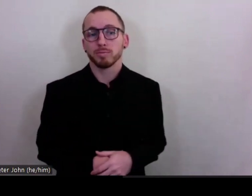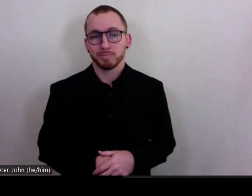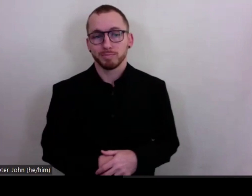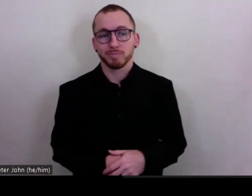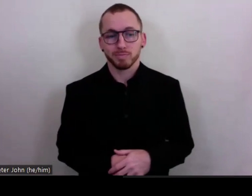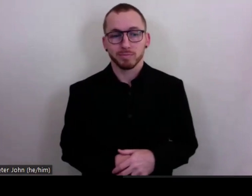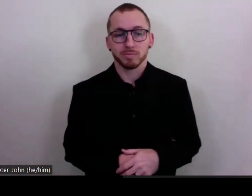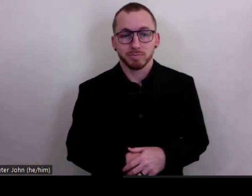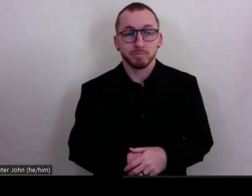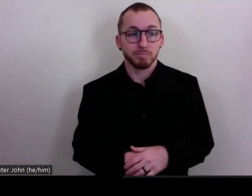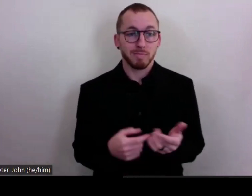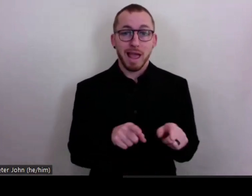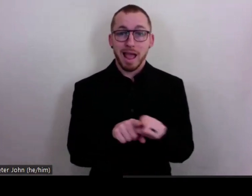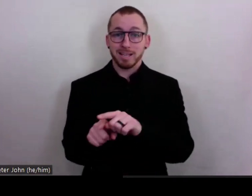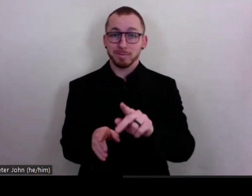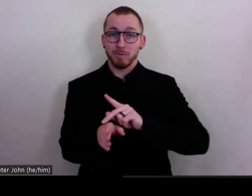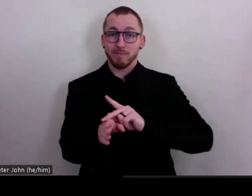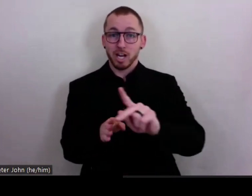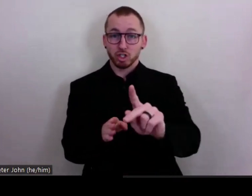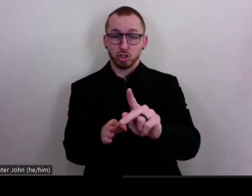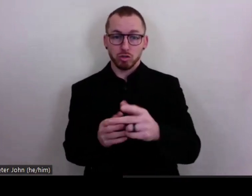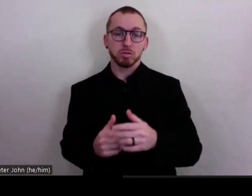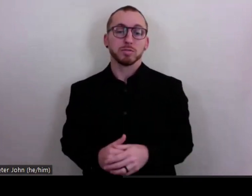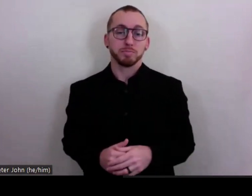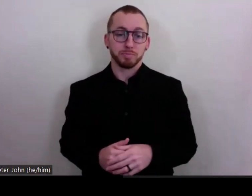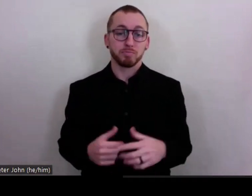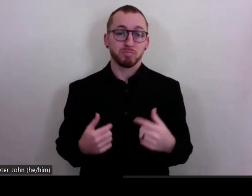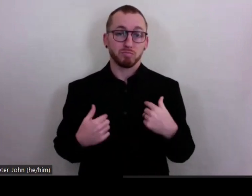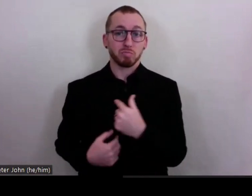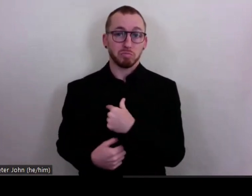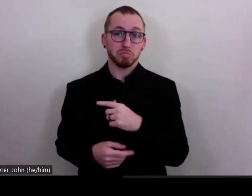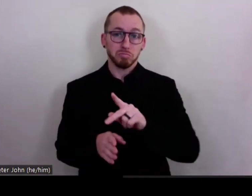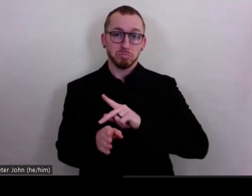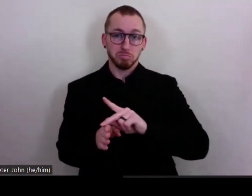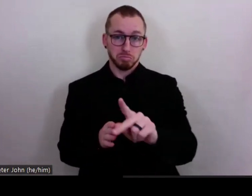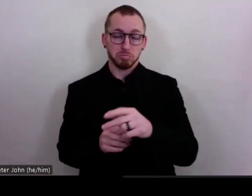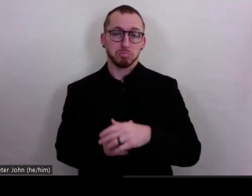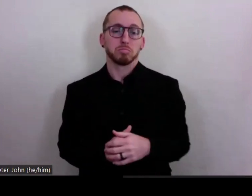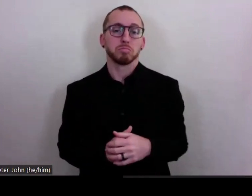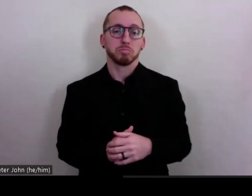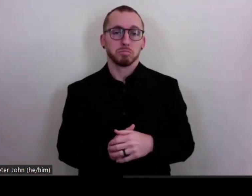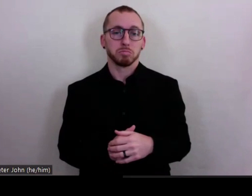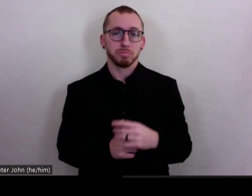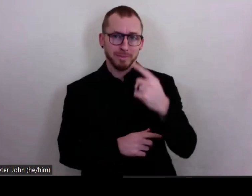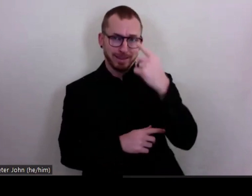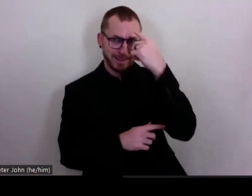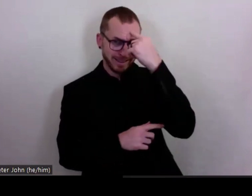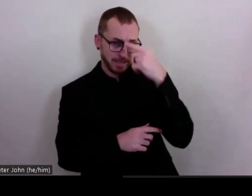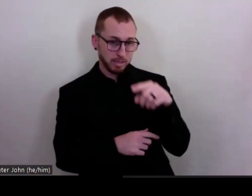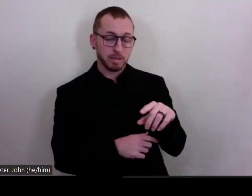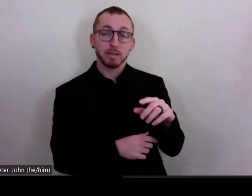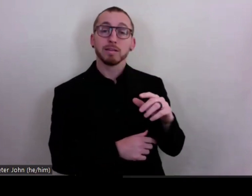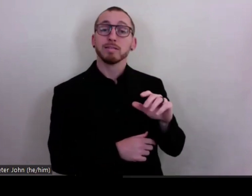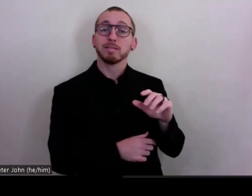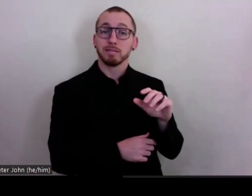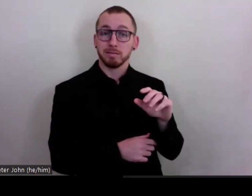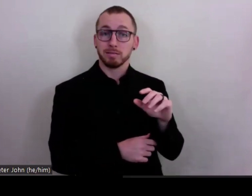as professionals, many times I find that when we think about military sexual trauma, we think about just our women